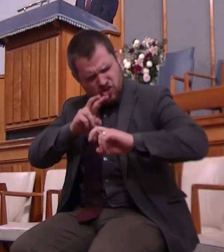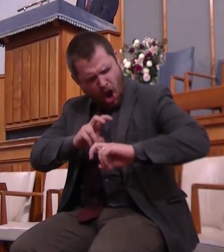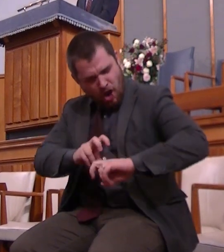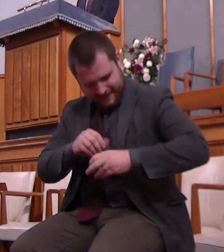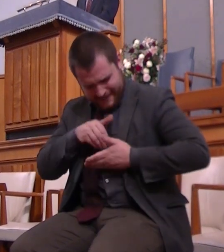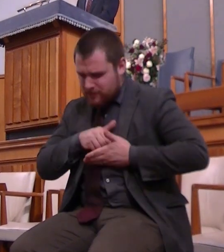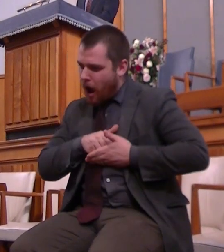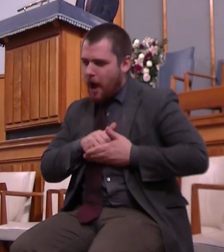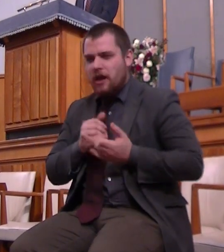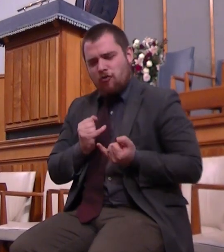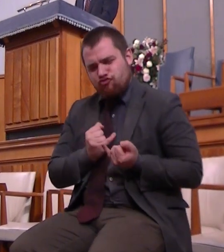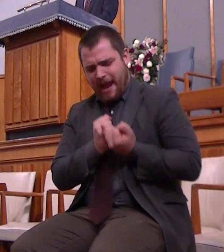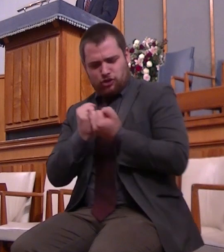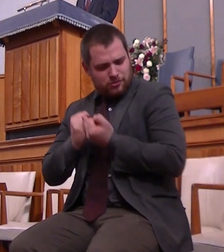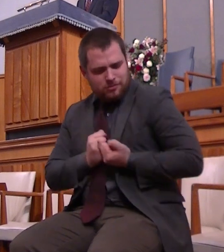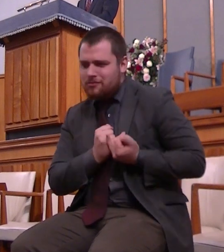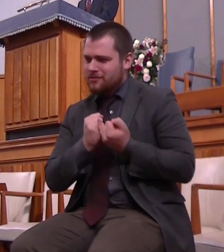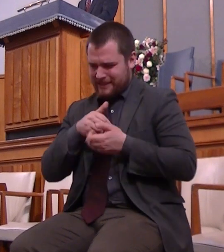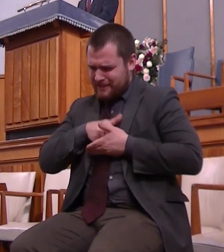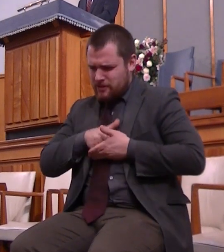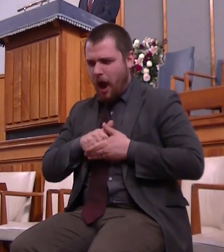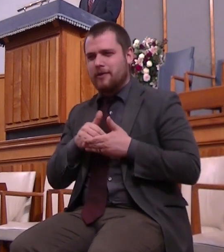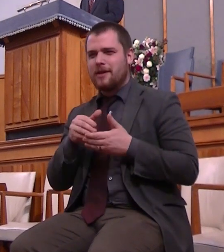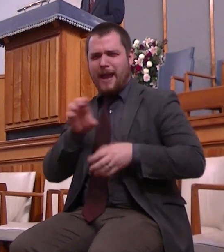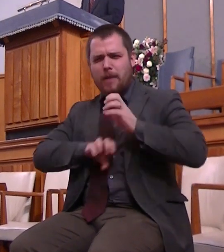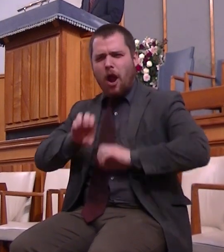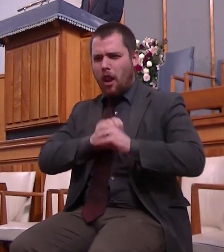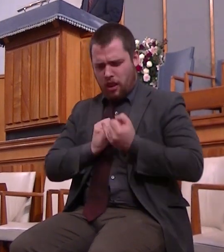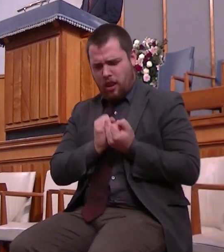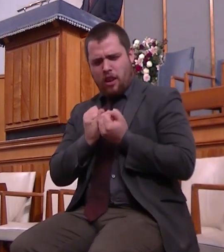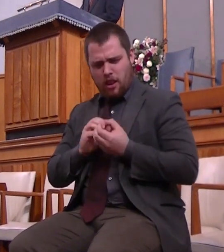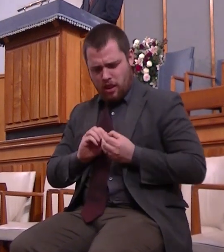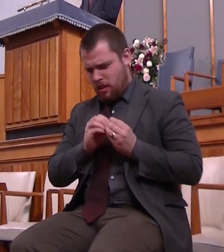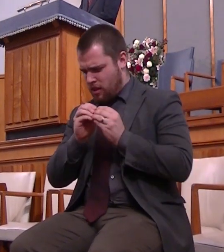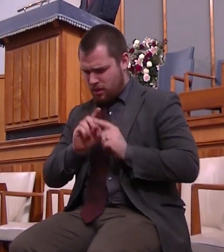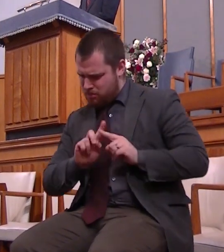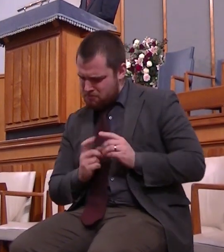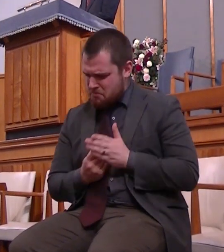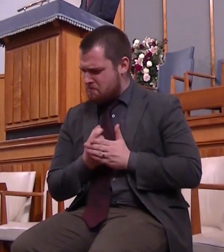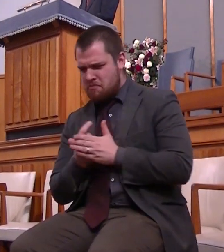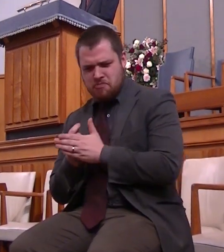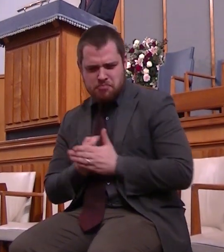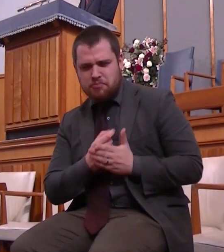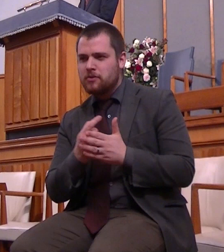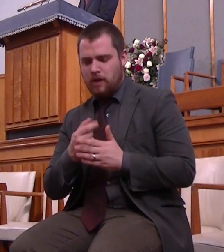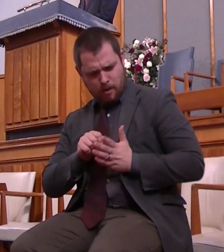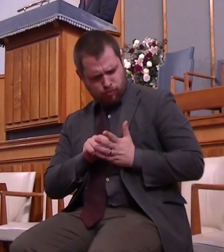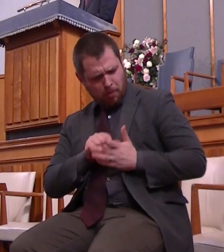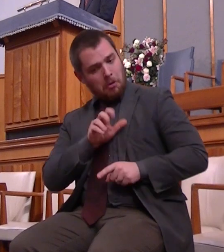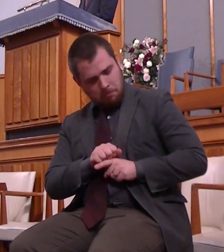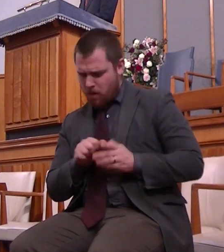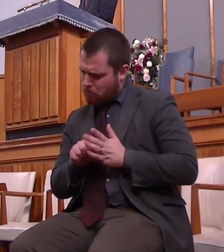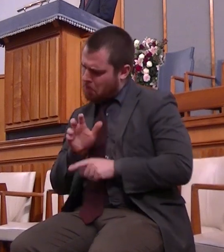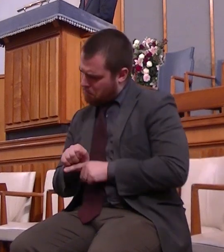things that were never observed in the past, explanations for different things that go wrong or that happen